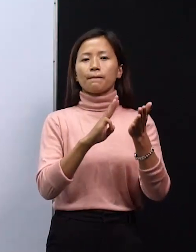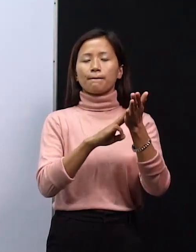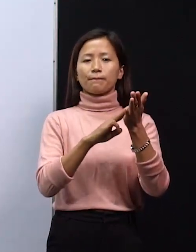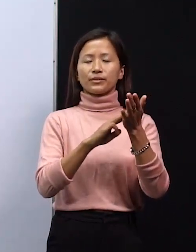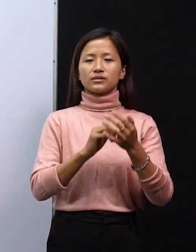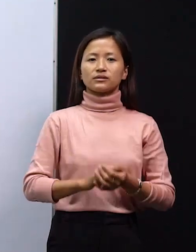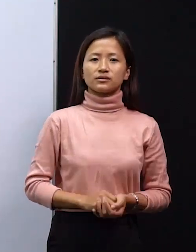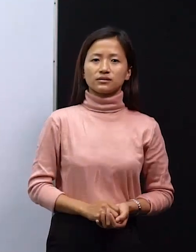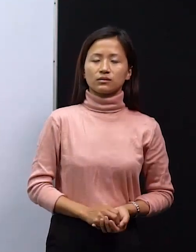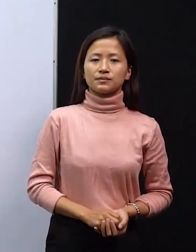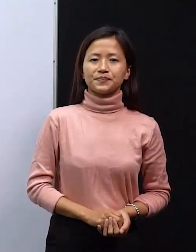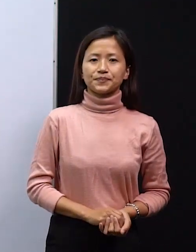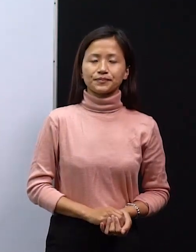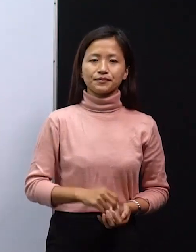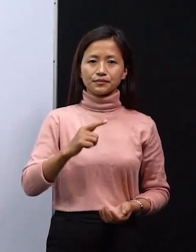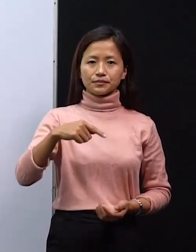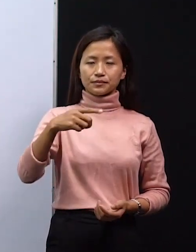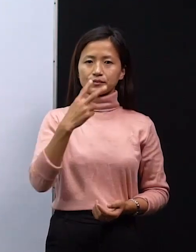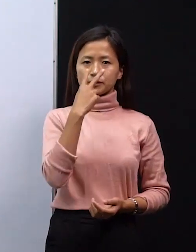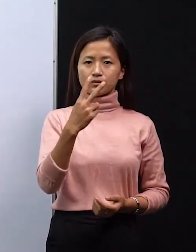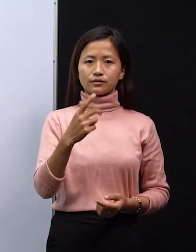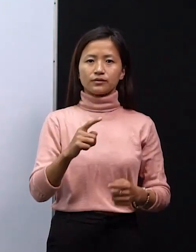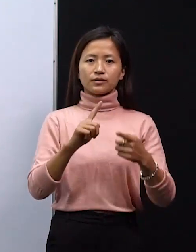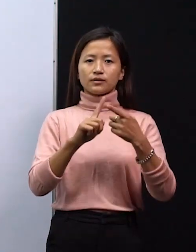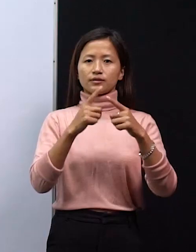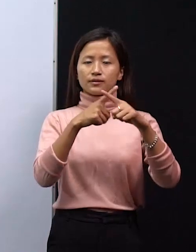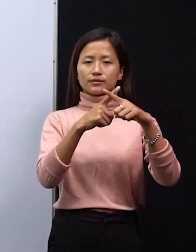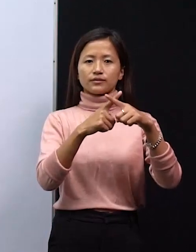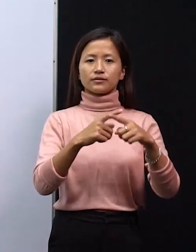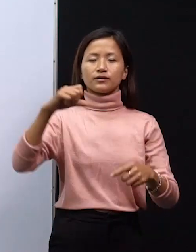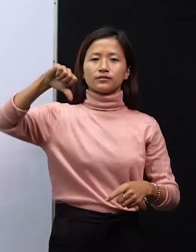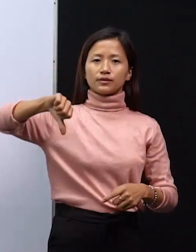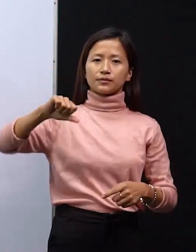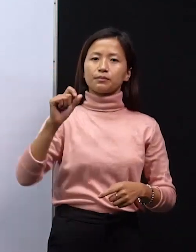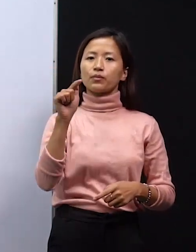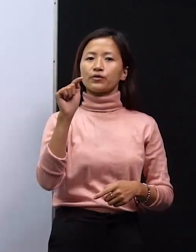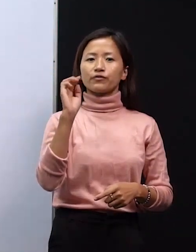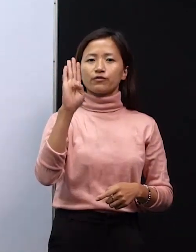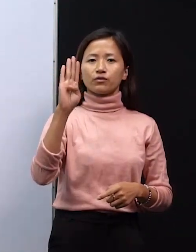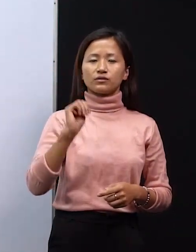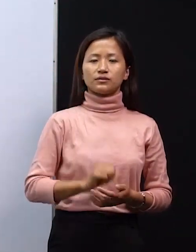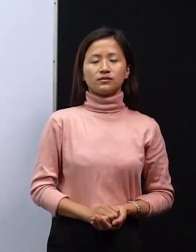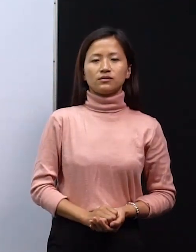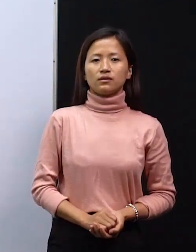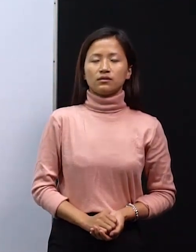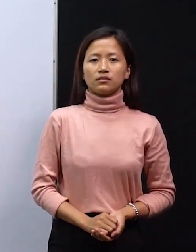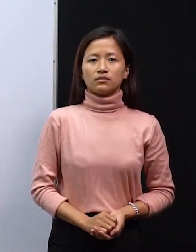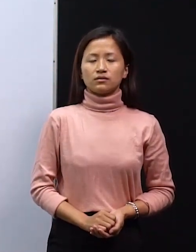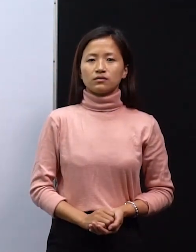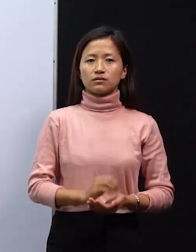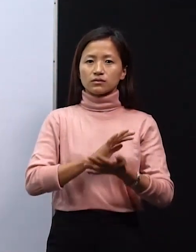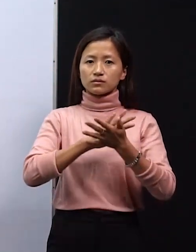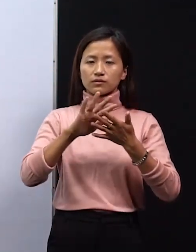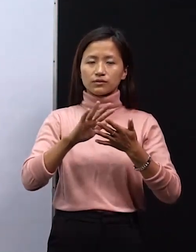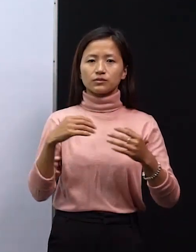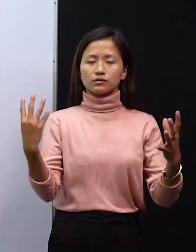So to go further, let us look into the exercise number 9.4. Let's try solving them